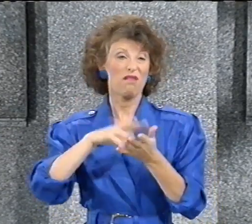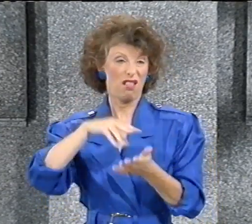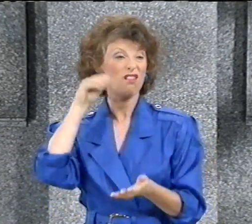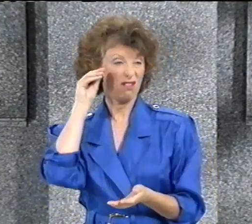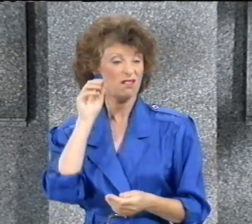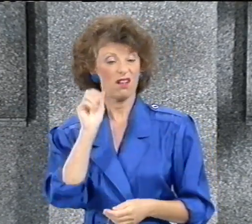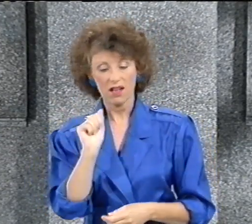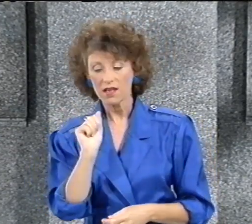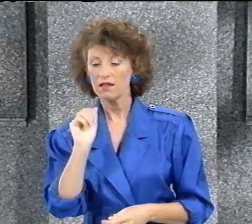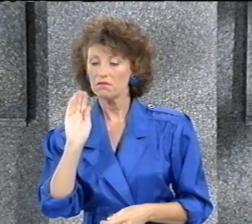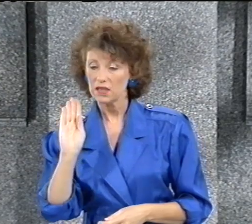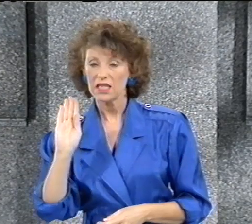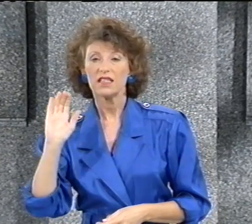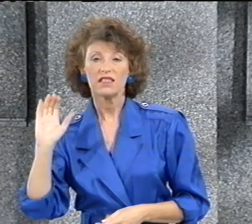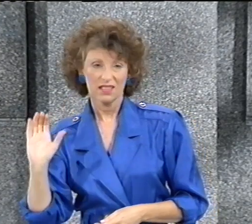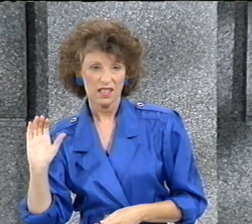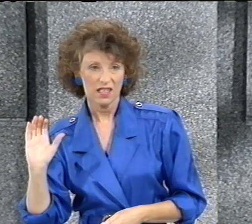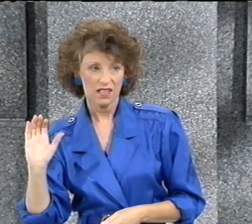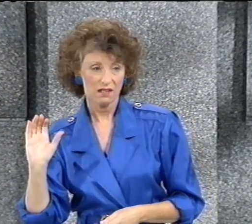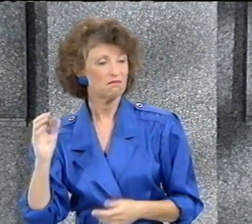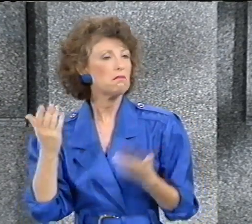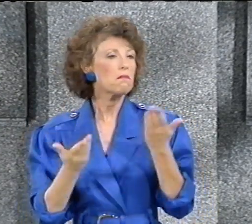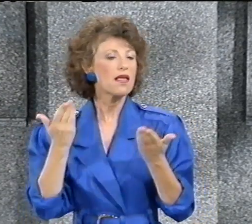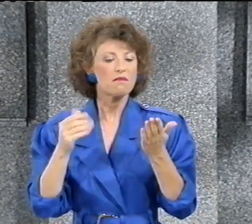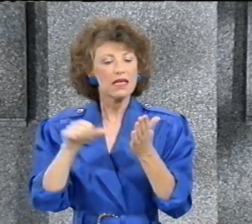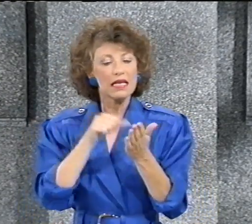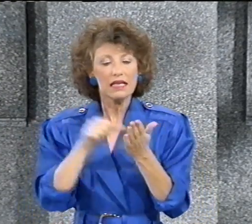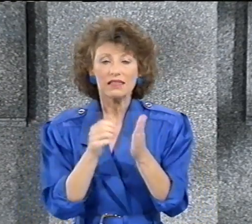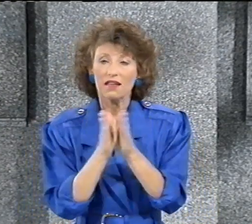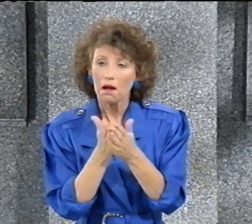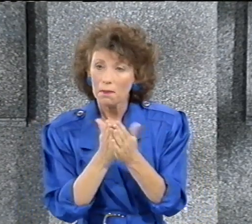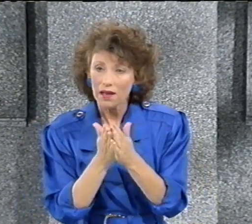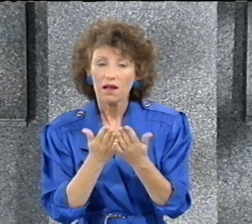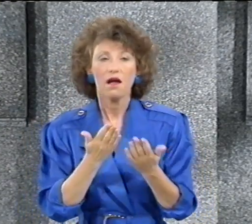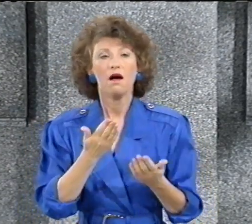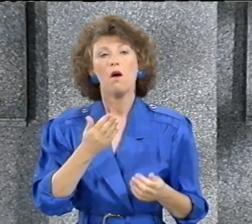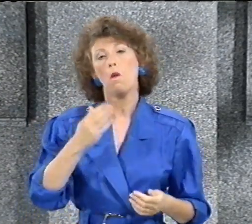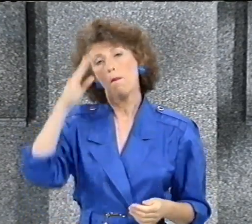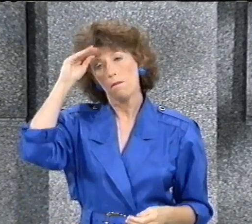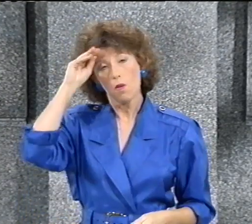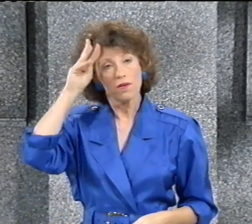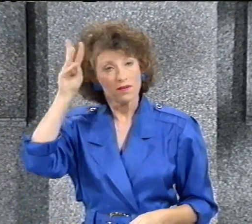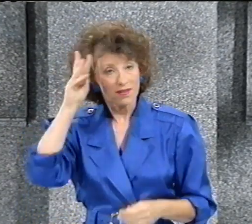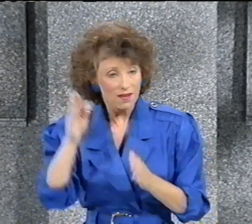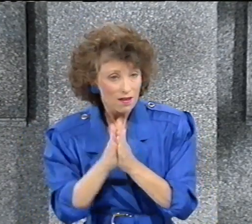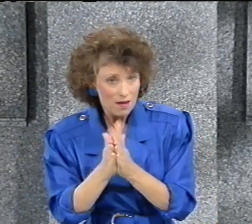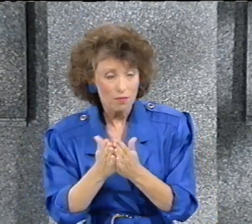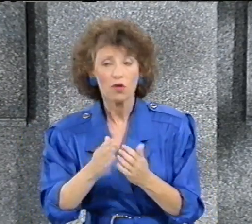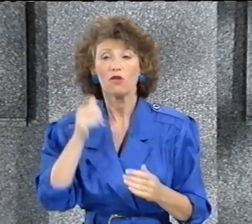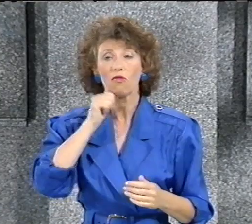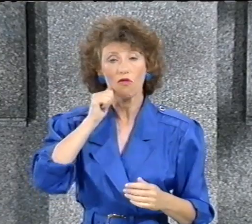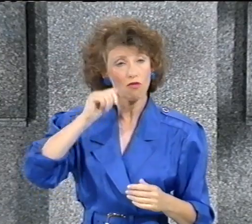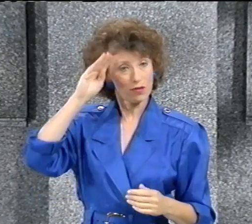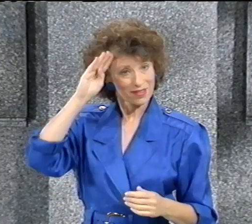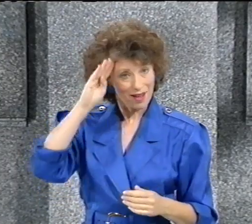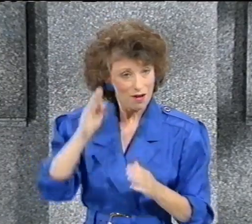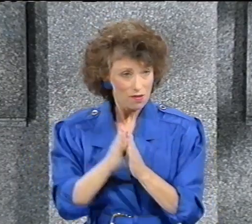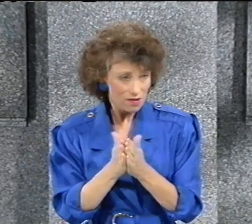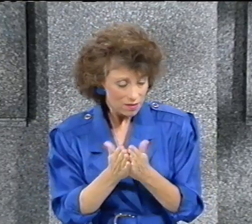in alphabetical order. That's how many people learn, from an encyclopedia, a dictionary, or the Girl Scout or Boy